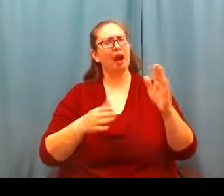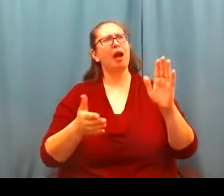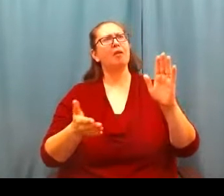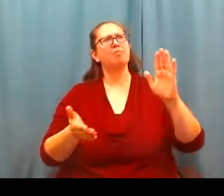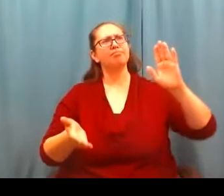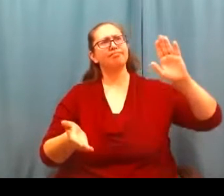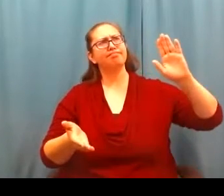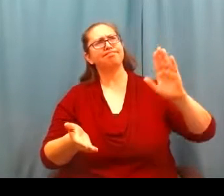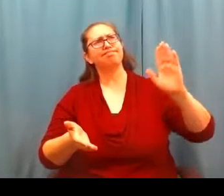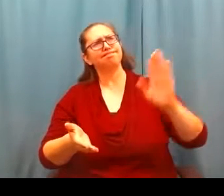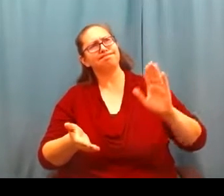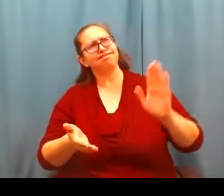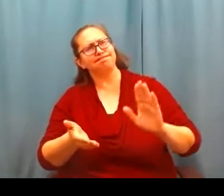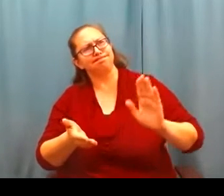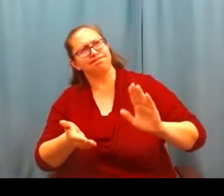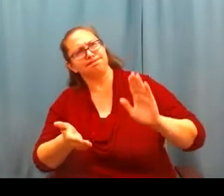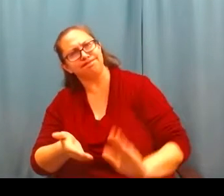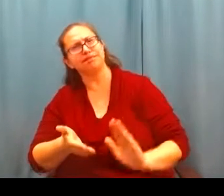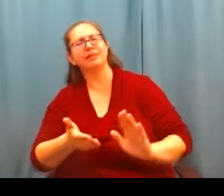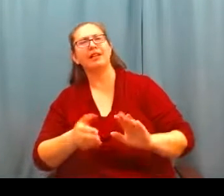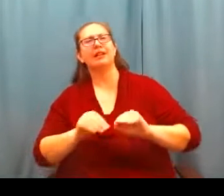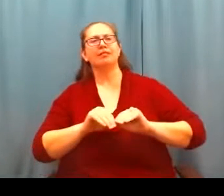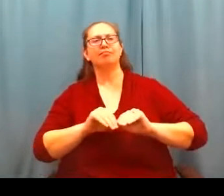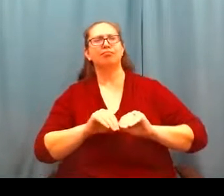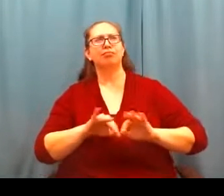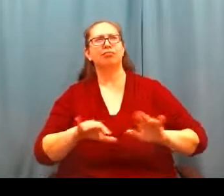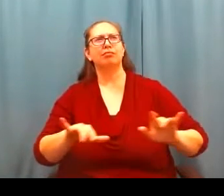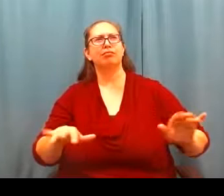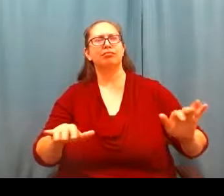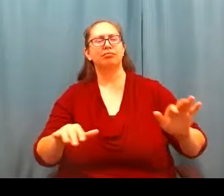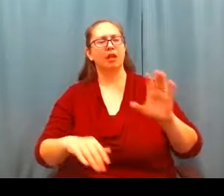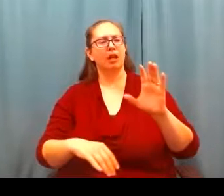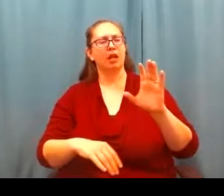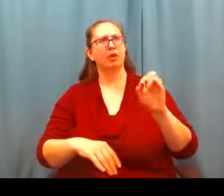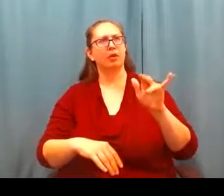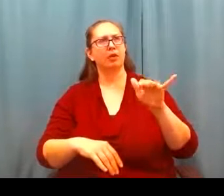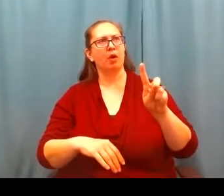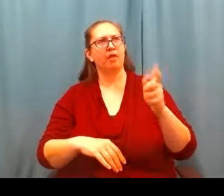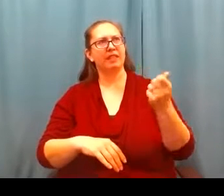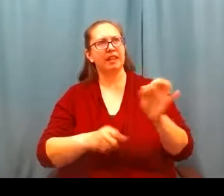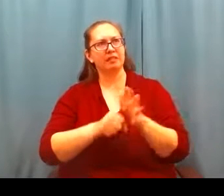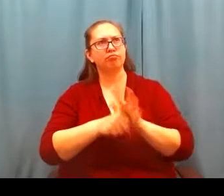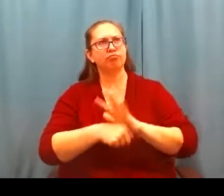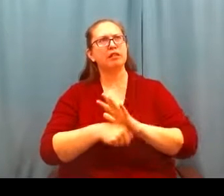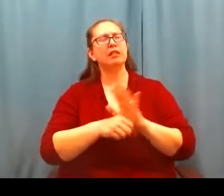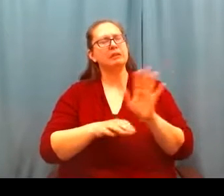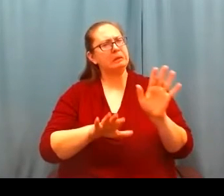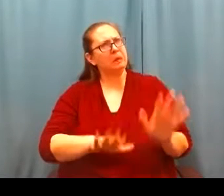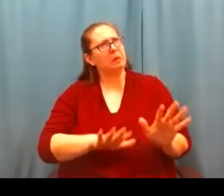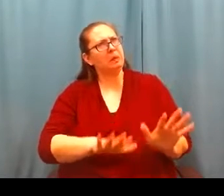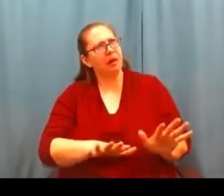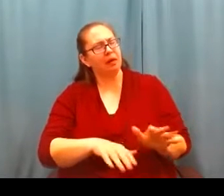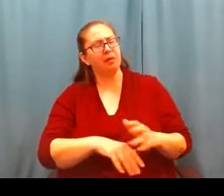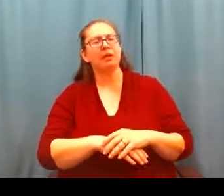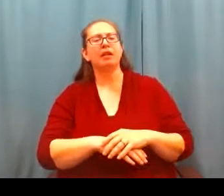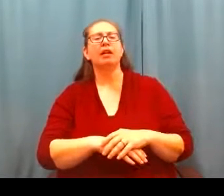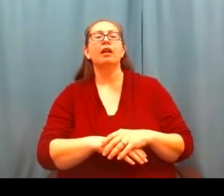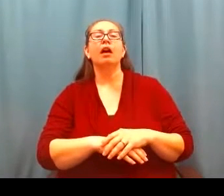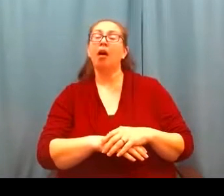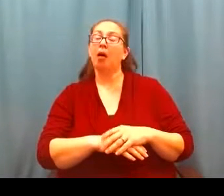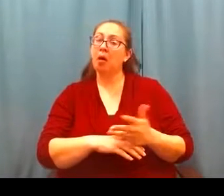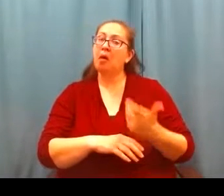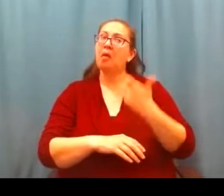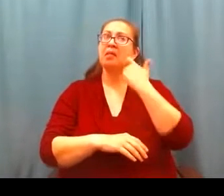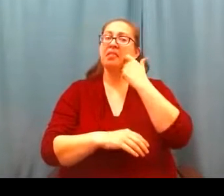down the spread of COVID-19. We have, for the last few weeks, we have been seeing some